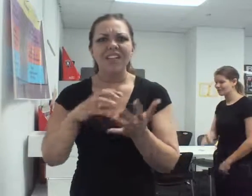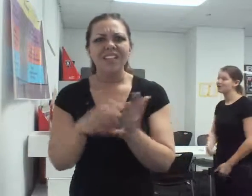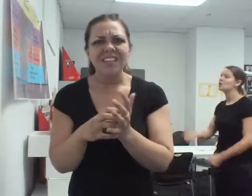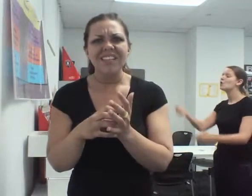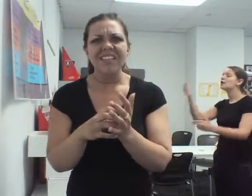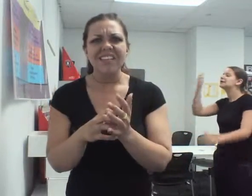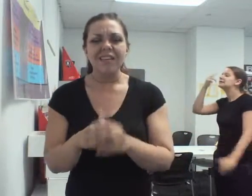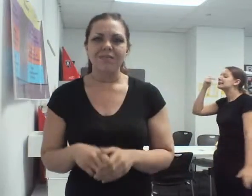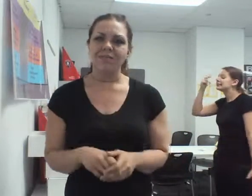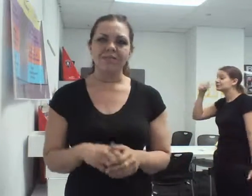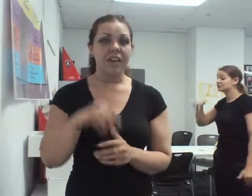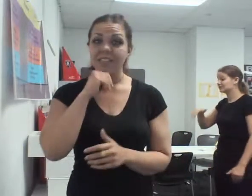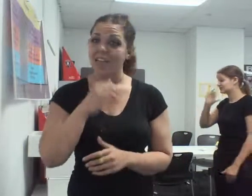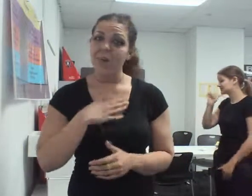is not my week. I don't know what's going